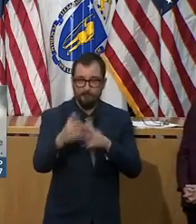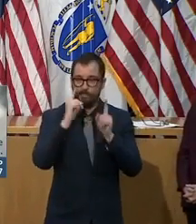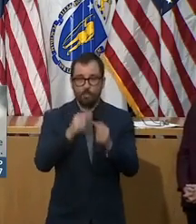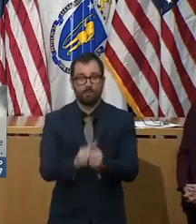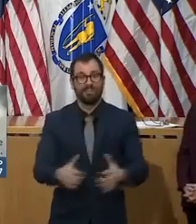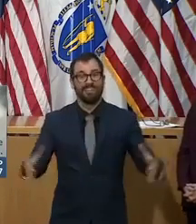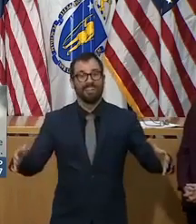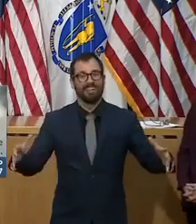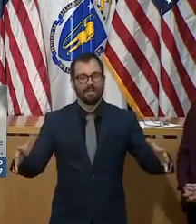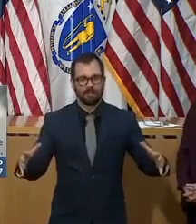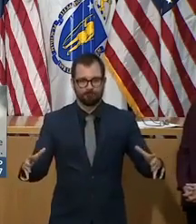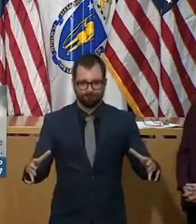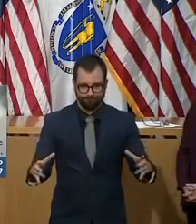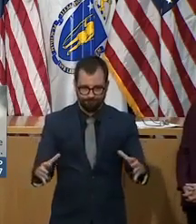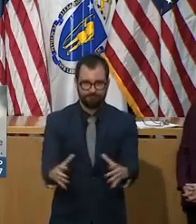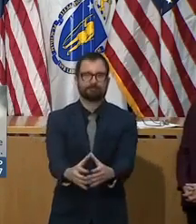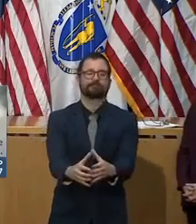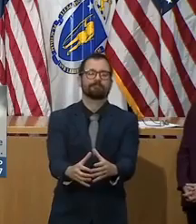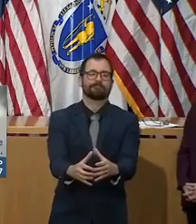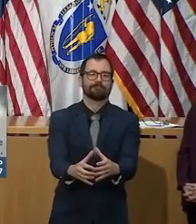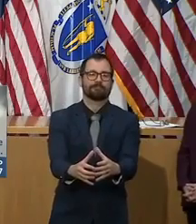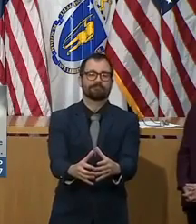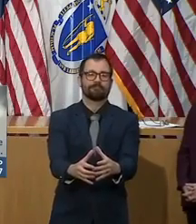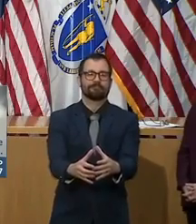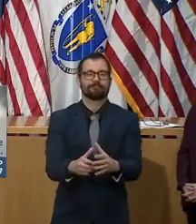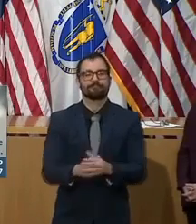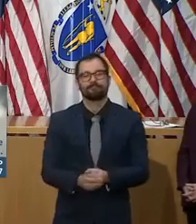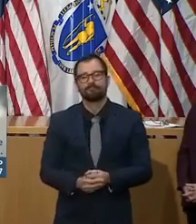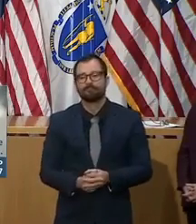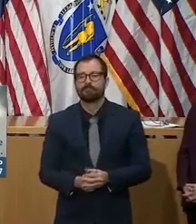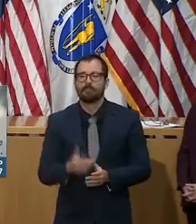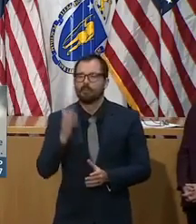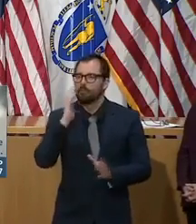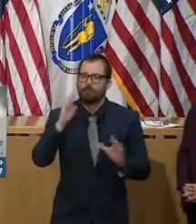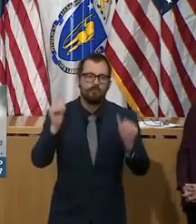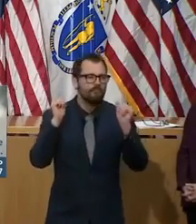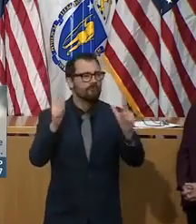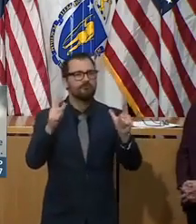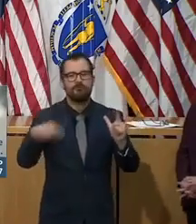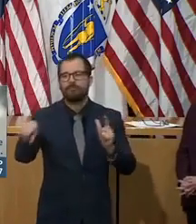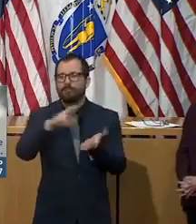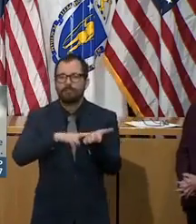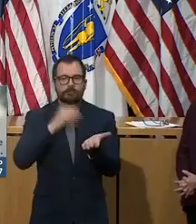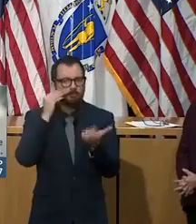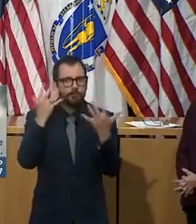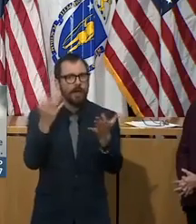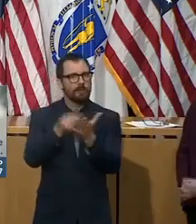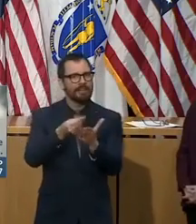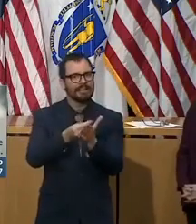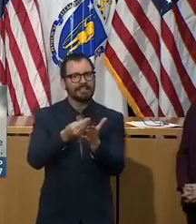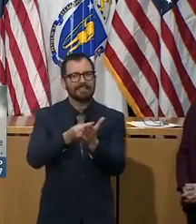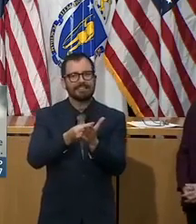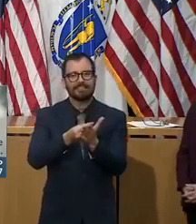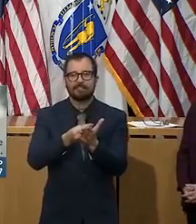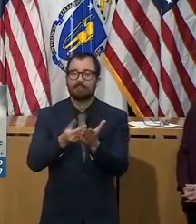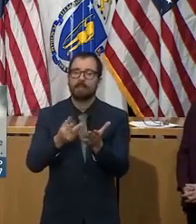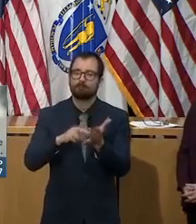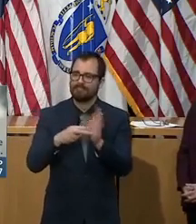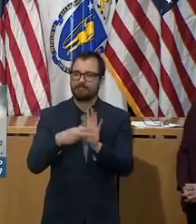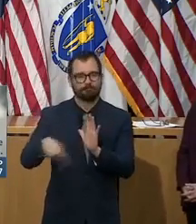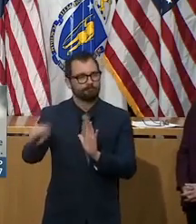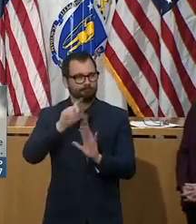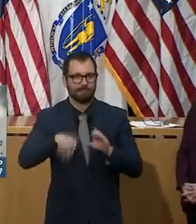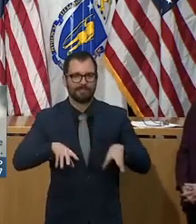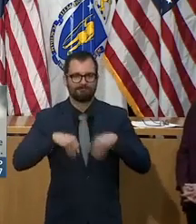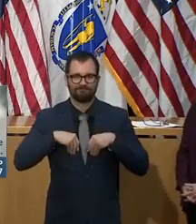requirement that everybody's got to step up, understand, and execute on the guidelines and the guidance that they're